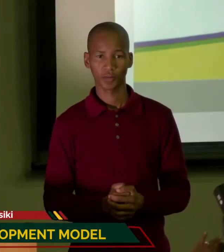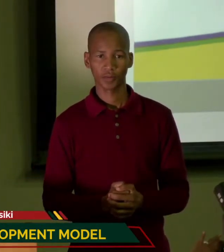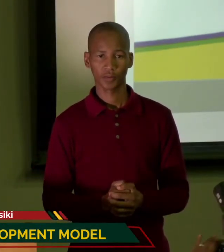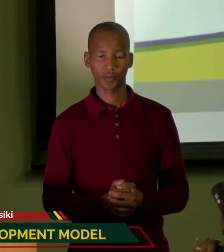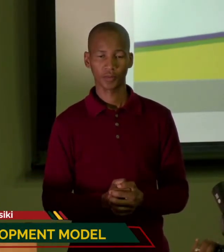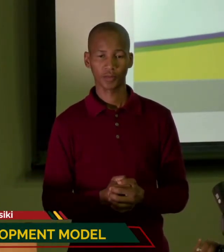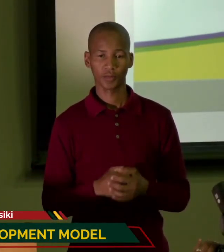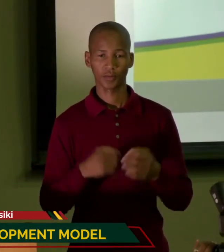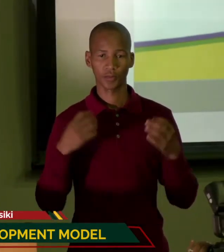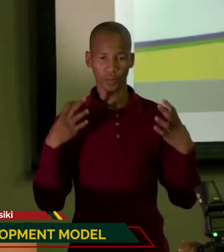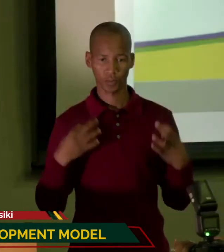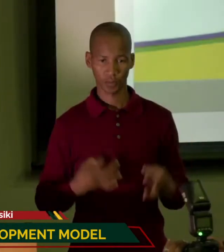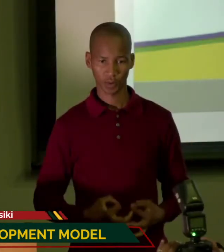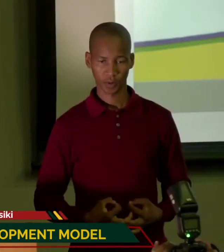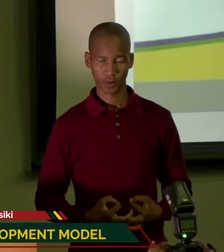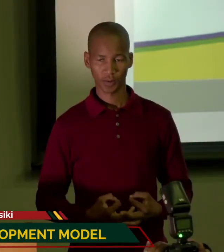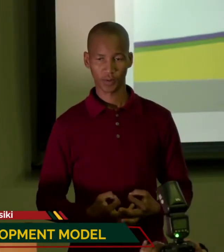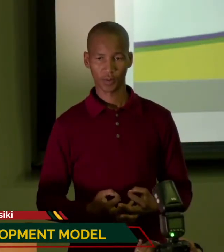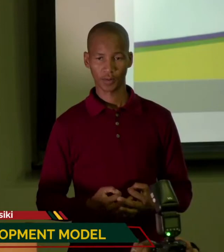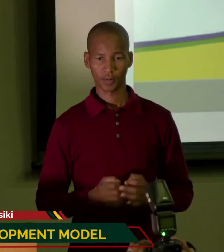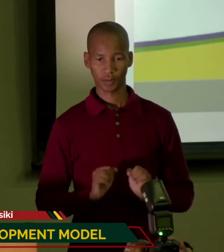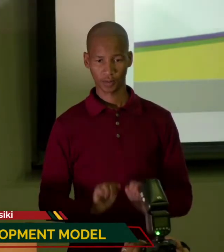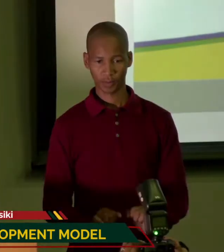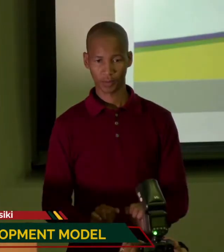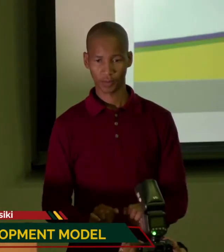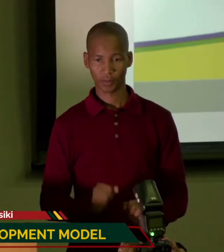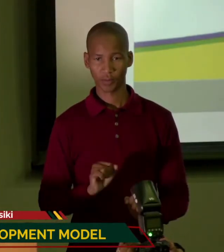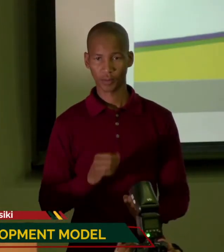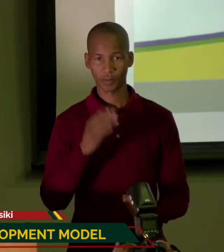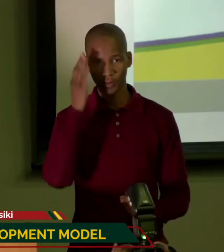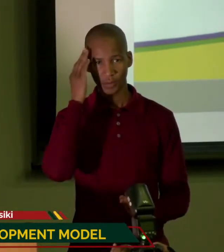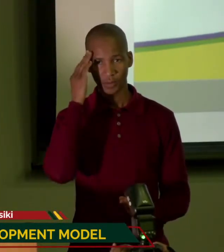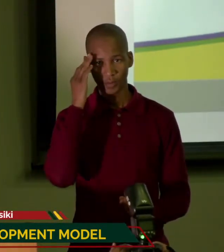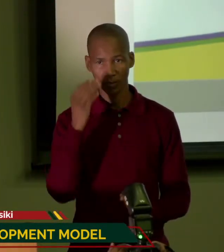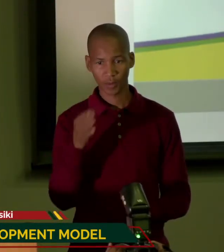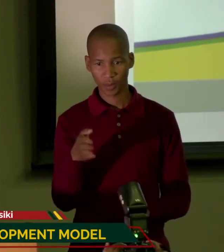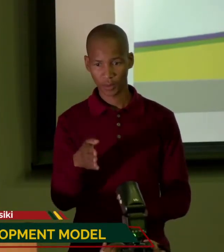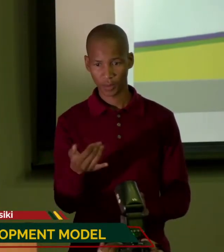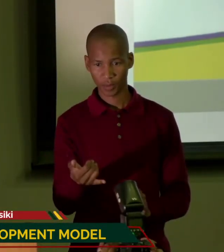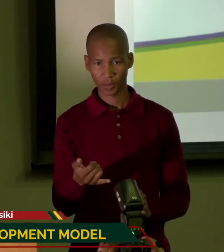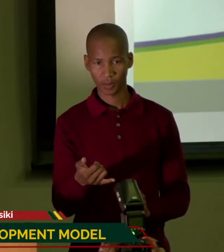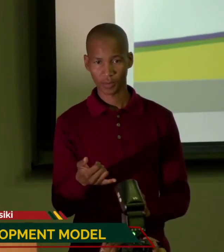Usodolophu walapha, I know akekho ngoku simkhuphile,